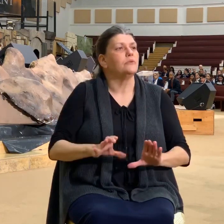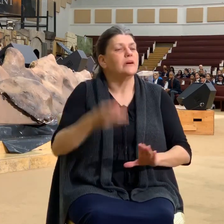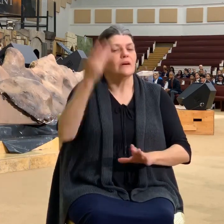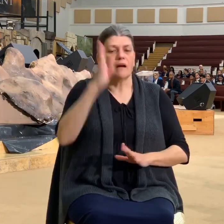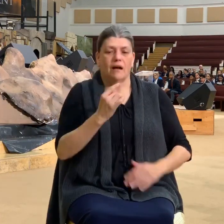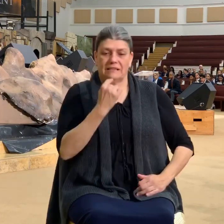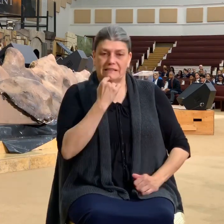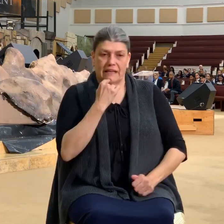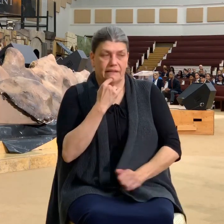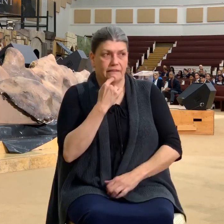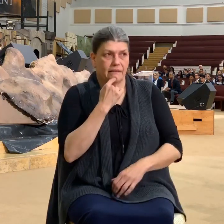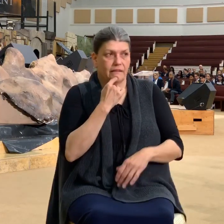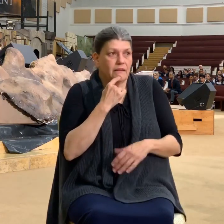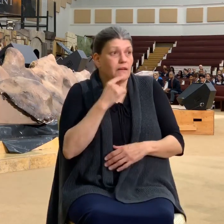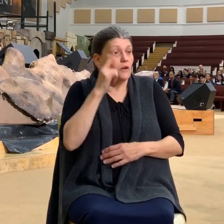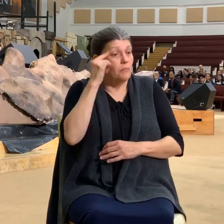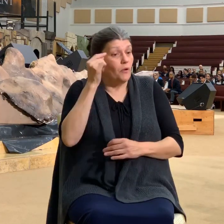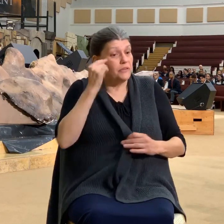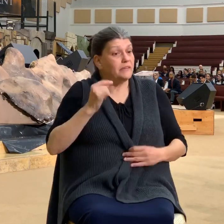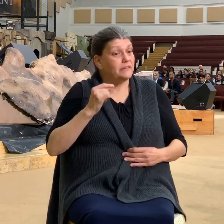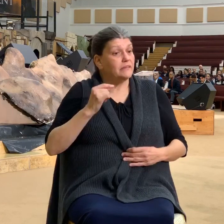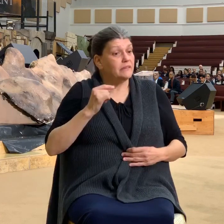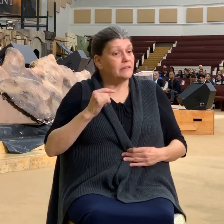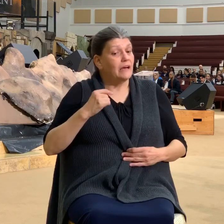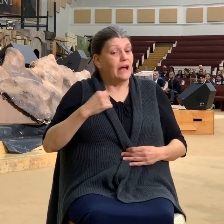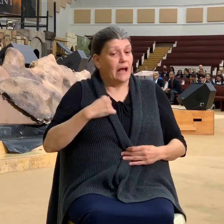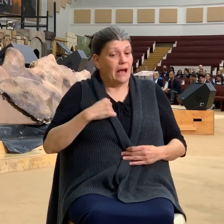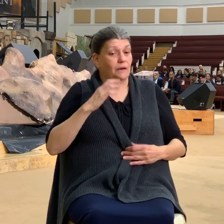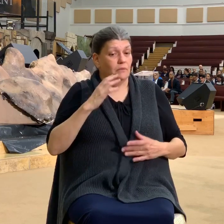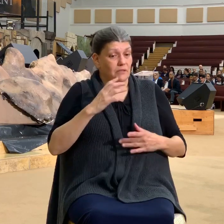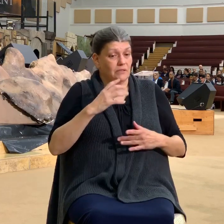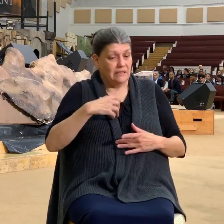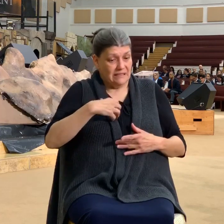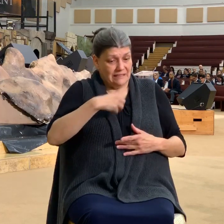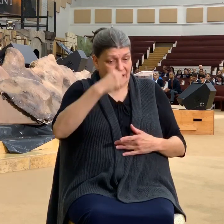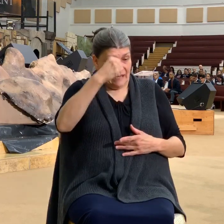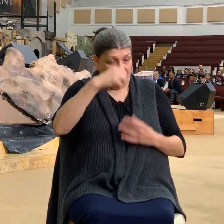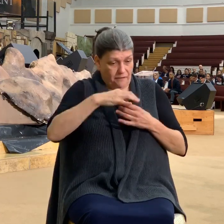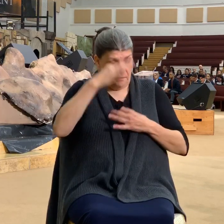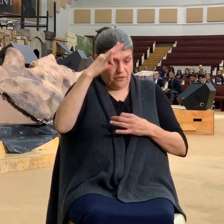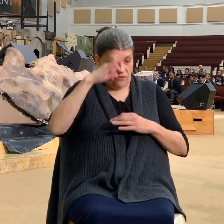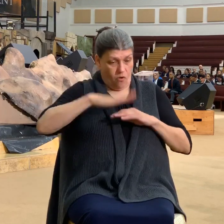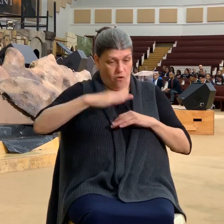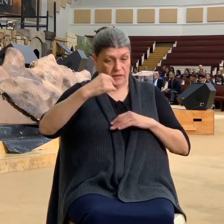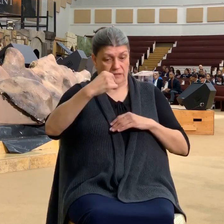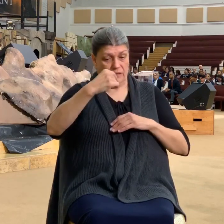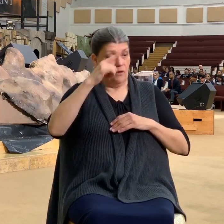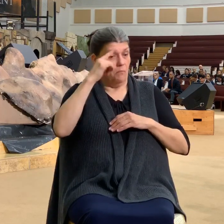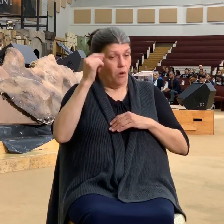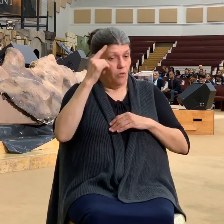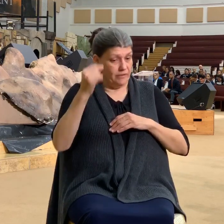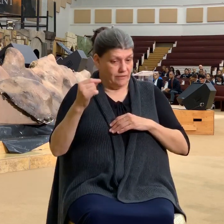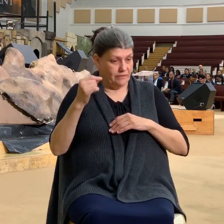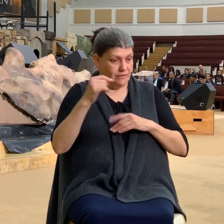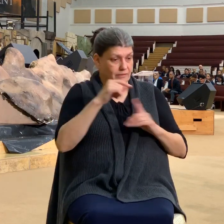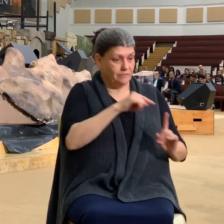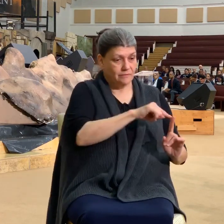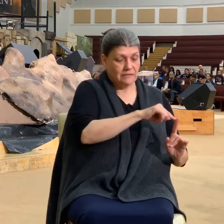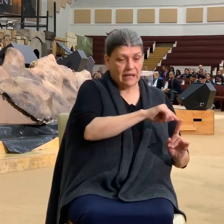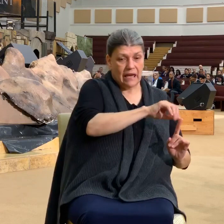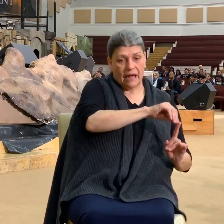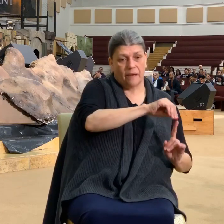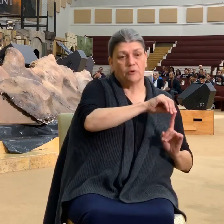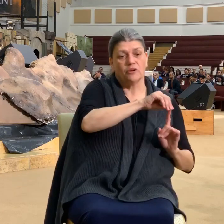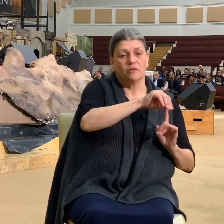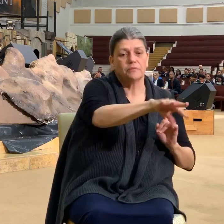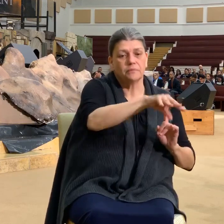says, Moses, I'm going to take of that spirit that is upon you, the anointing that is upon you, and I'm going to